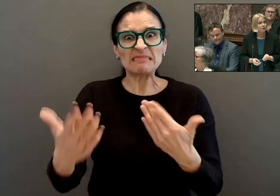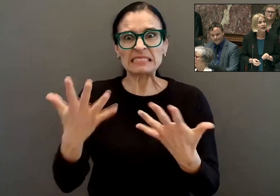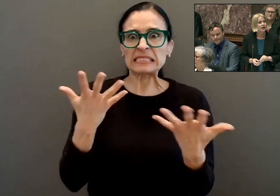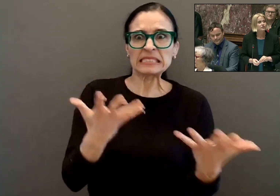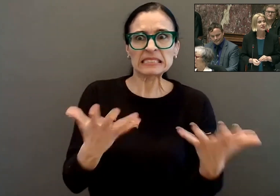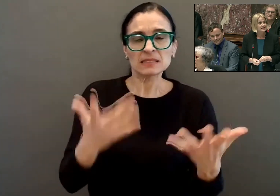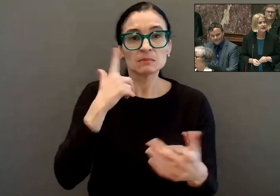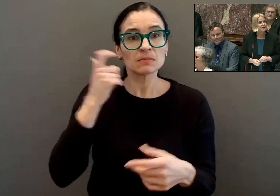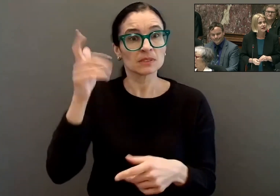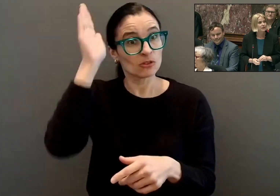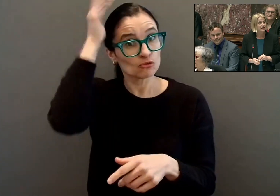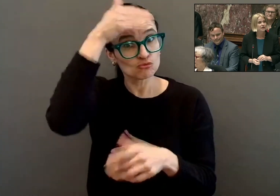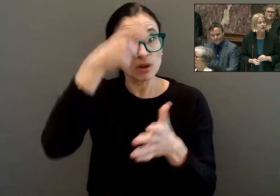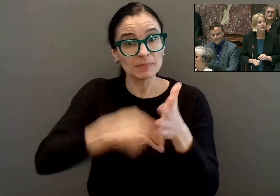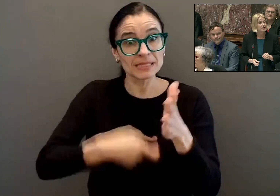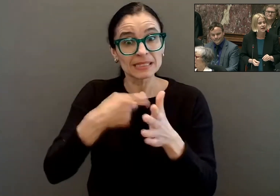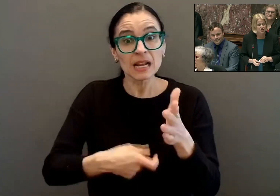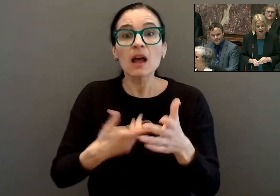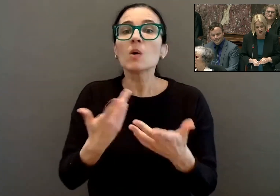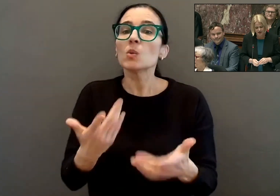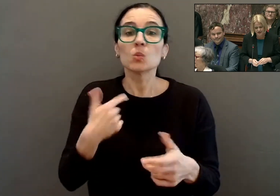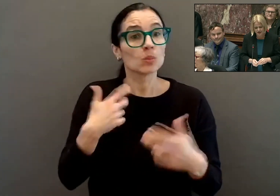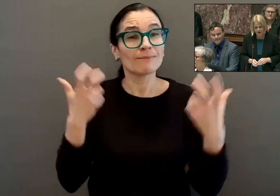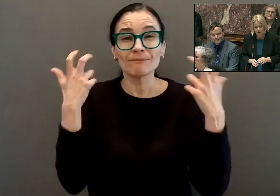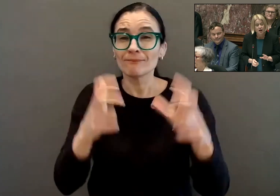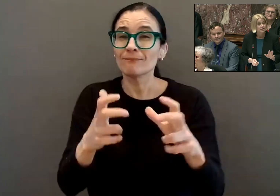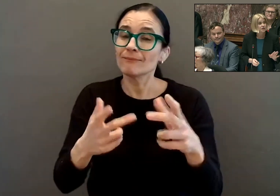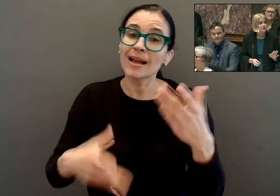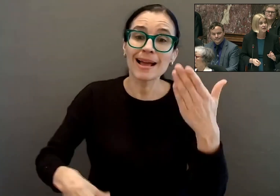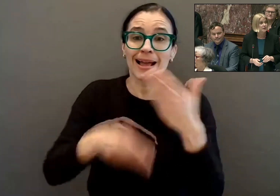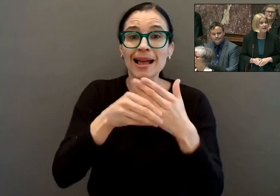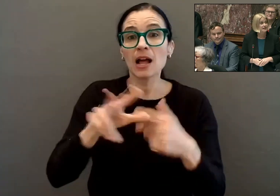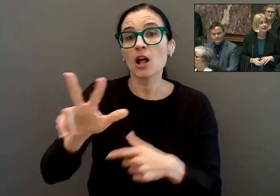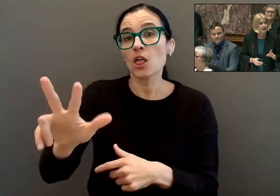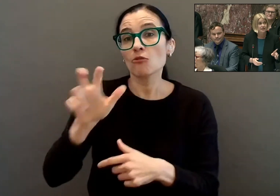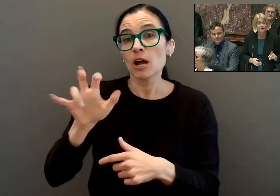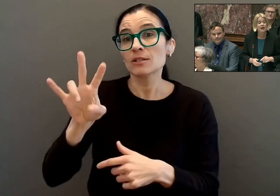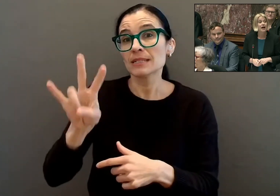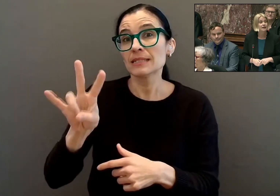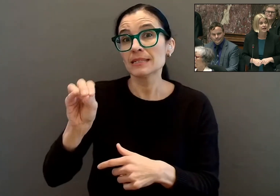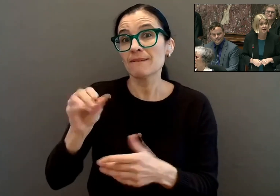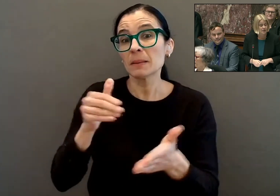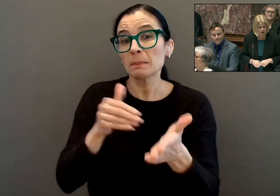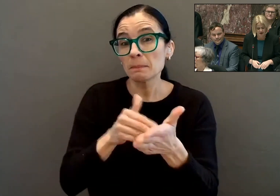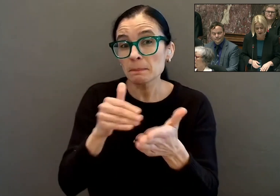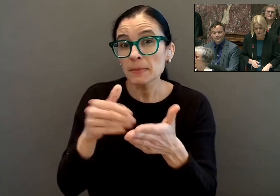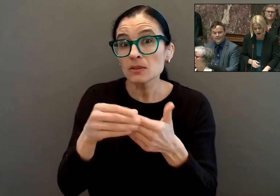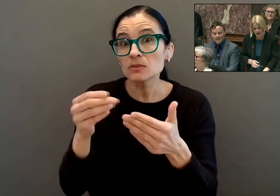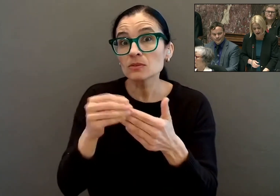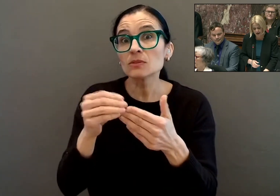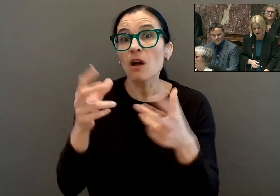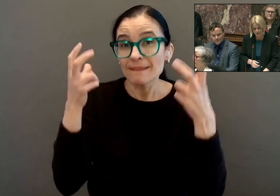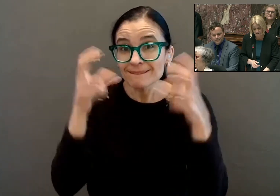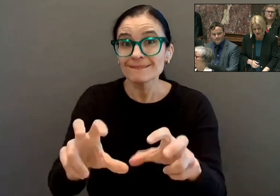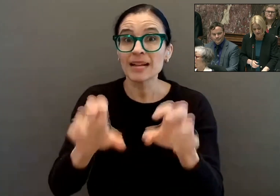additional $370 million in education this year to do some amazing things. I'm going to highlight a couple of them.